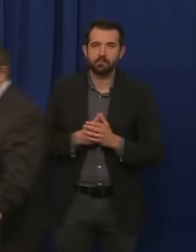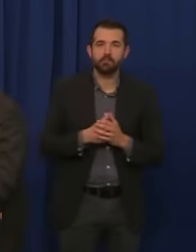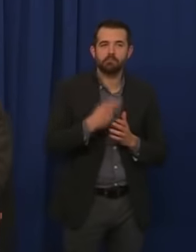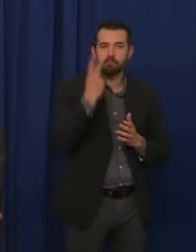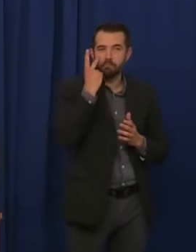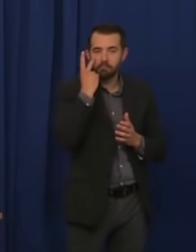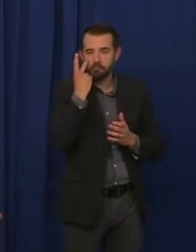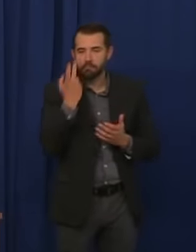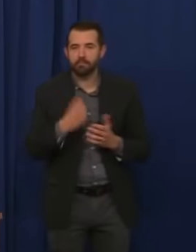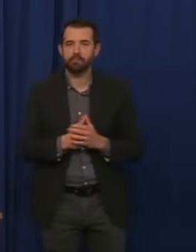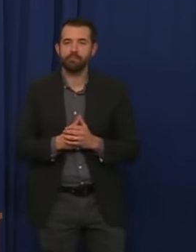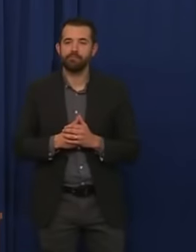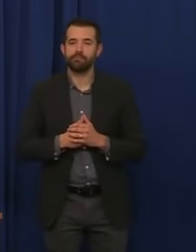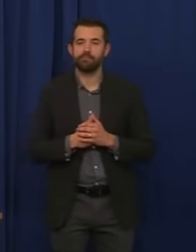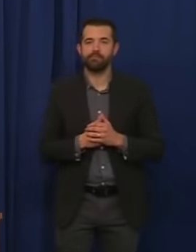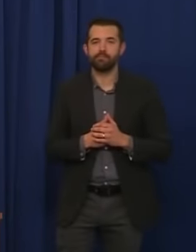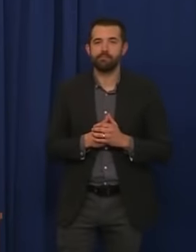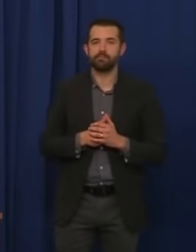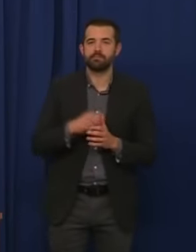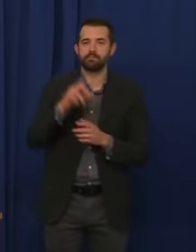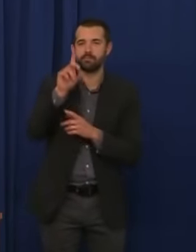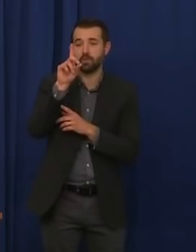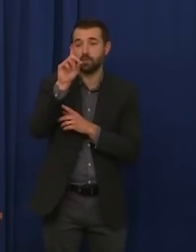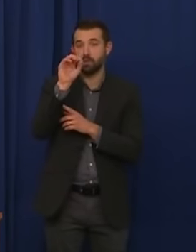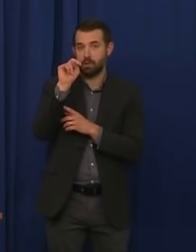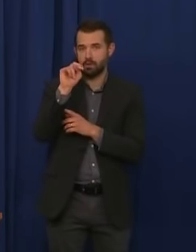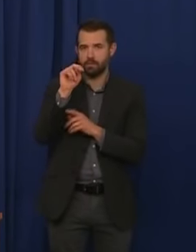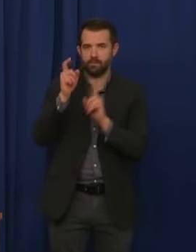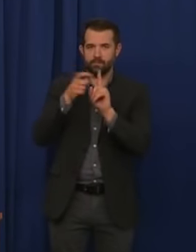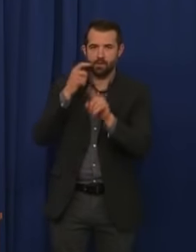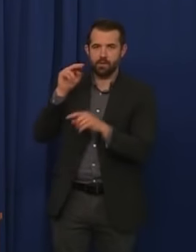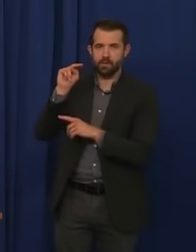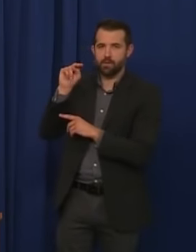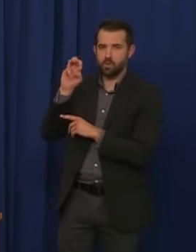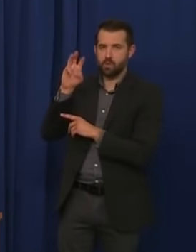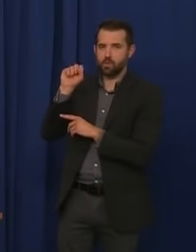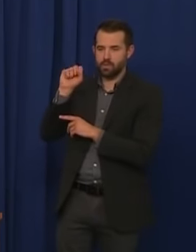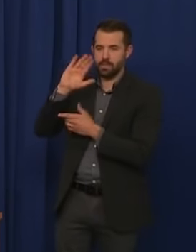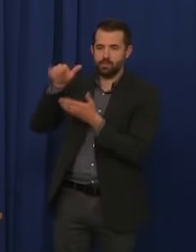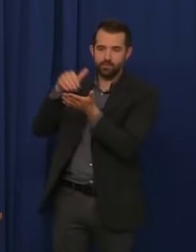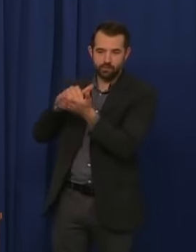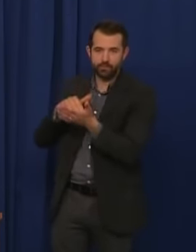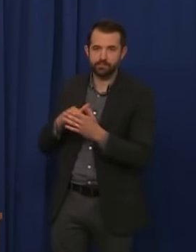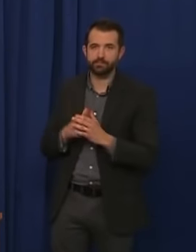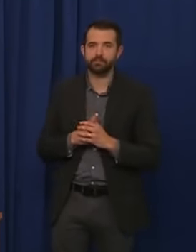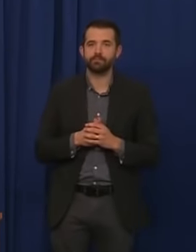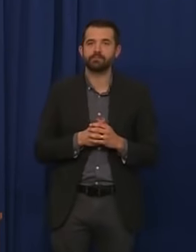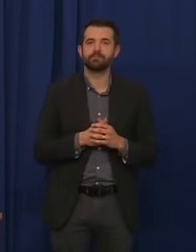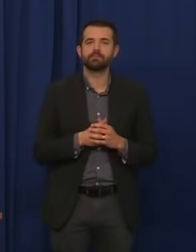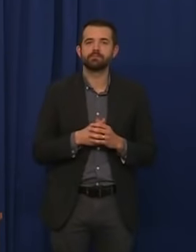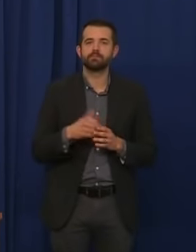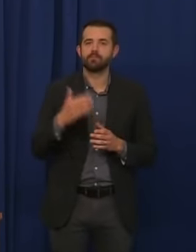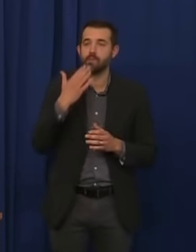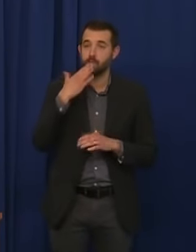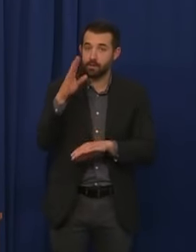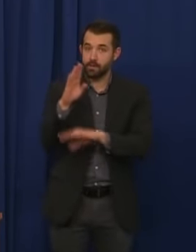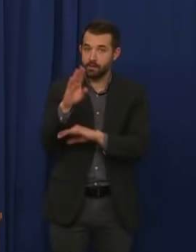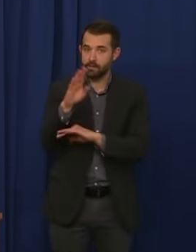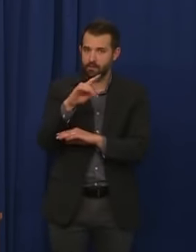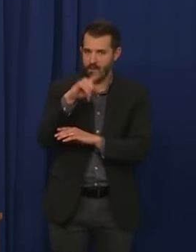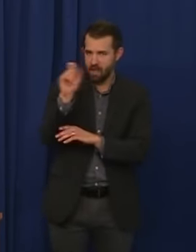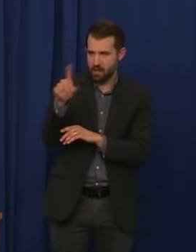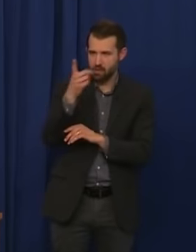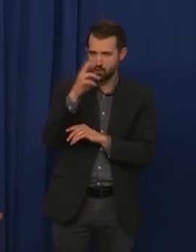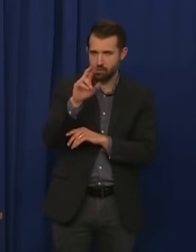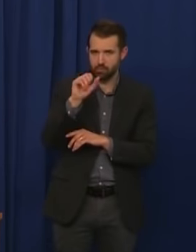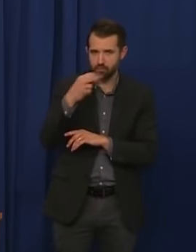We'll turn next to Don Kerrigan from News Center. Go ahead, Don. Yes, good afternoon. I have a question for Dr. Shah and then